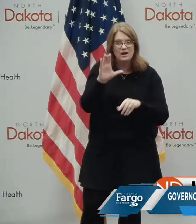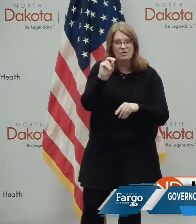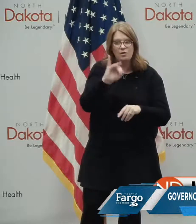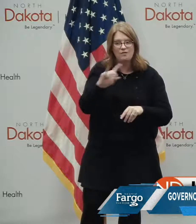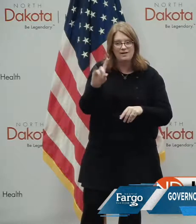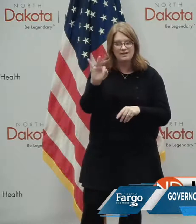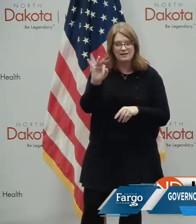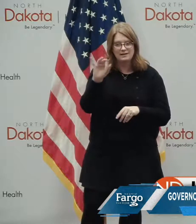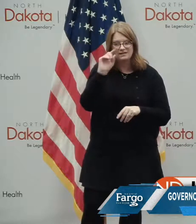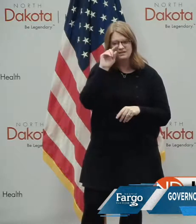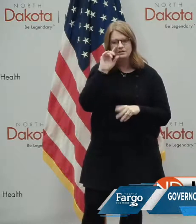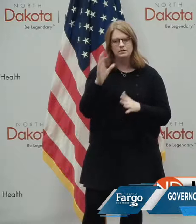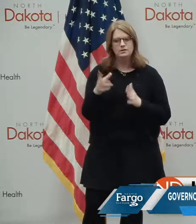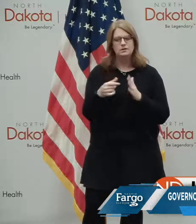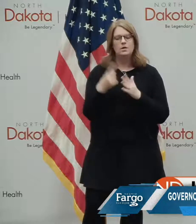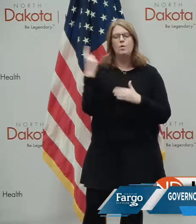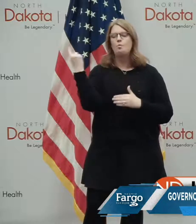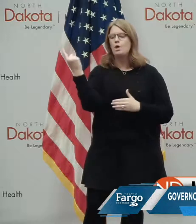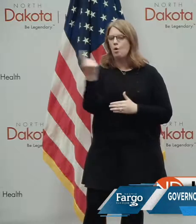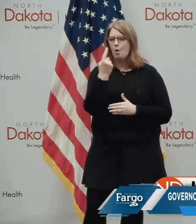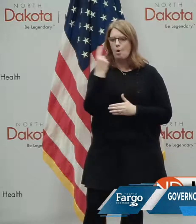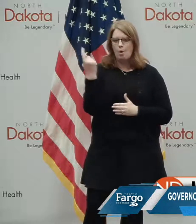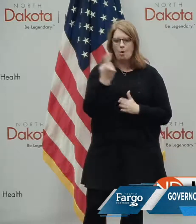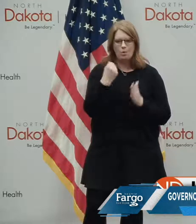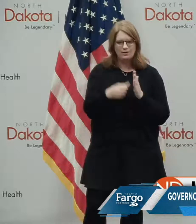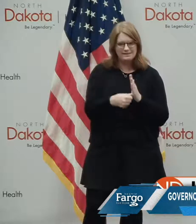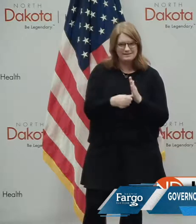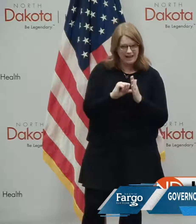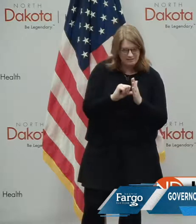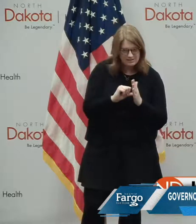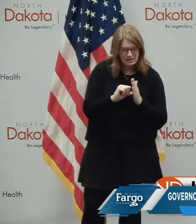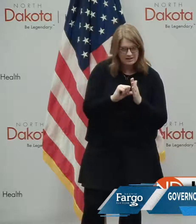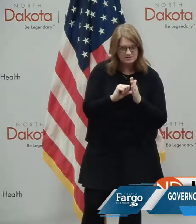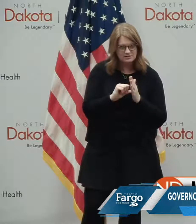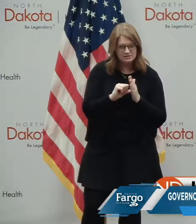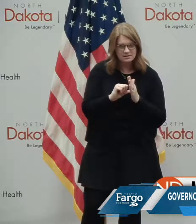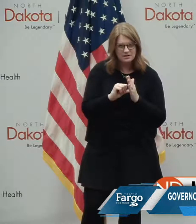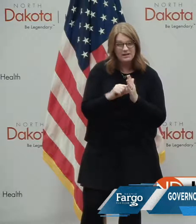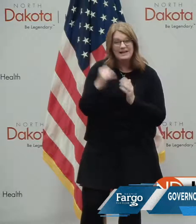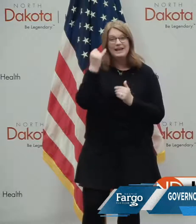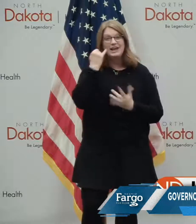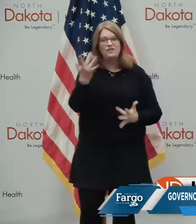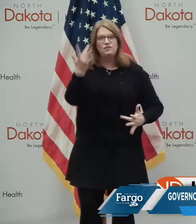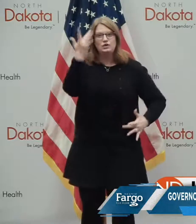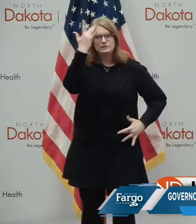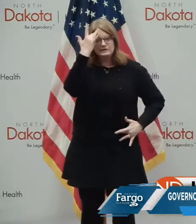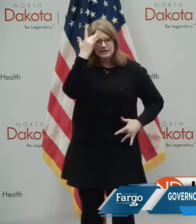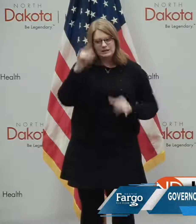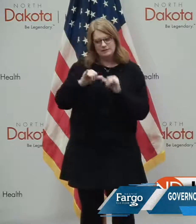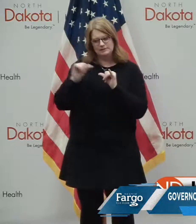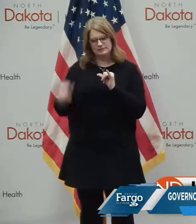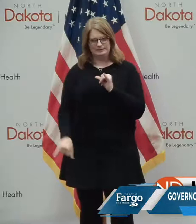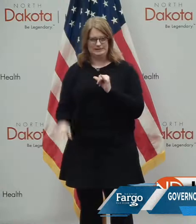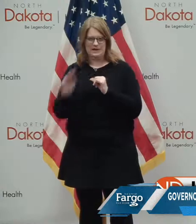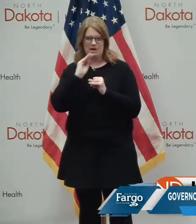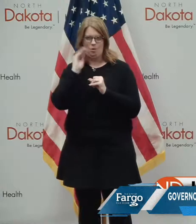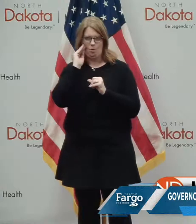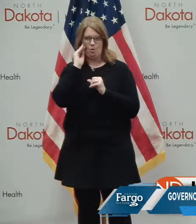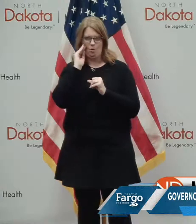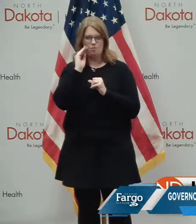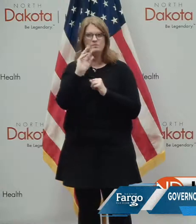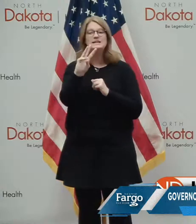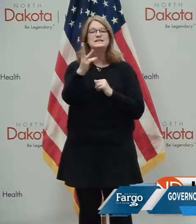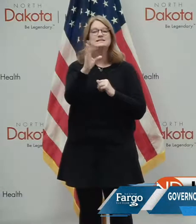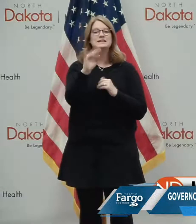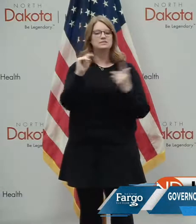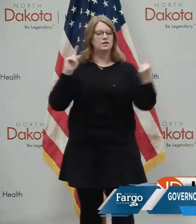We emphasize always that individuals can continue to stay home when they are sick. They should keep 6 feet distance from each other